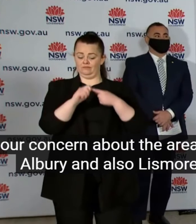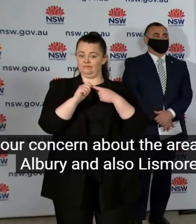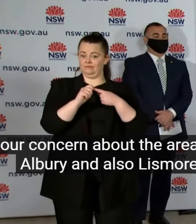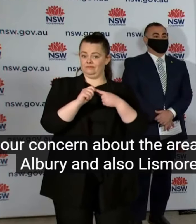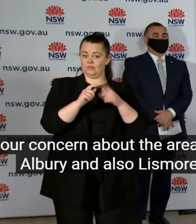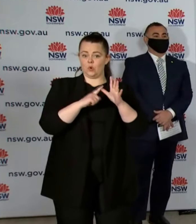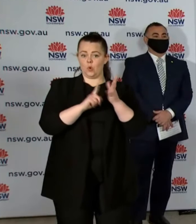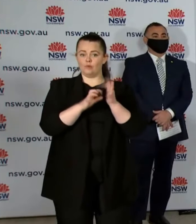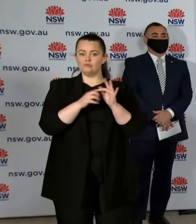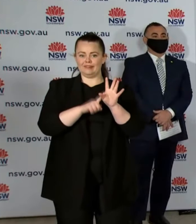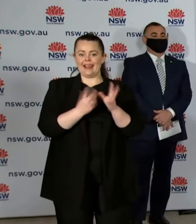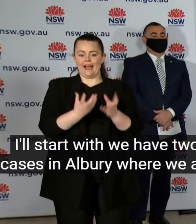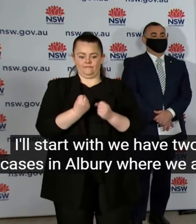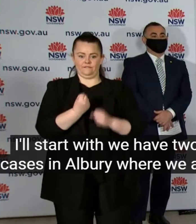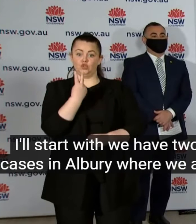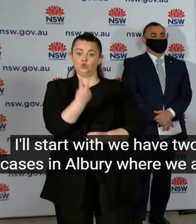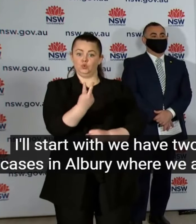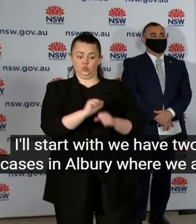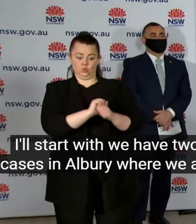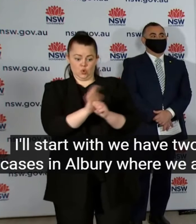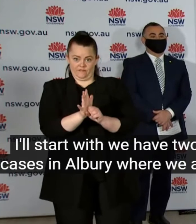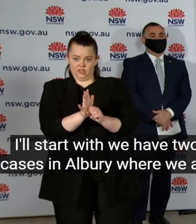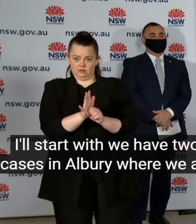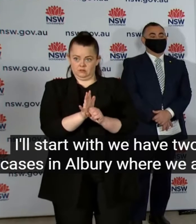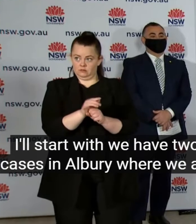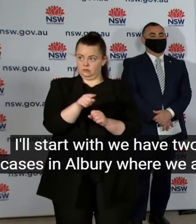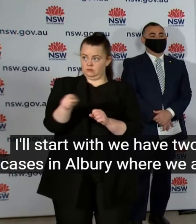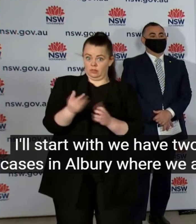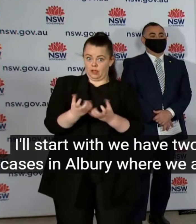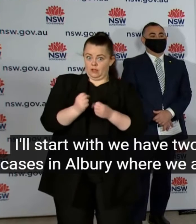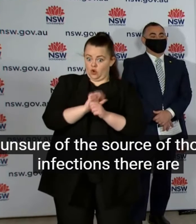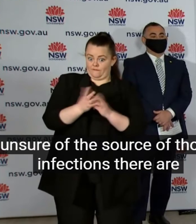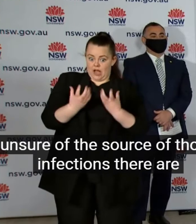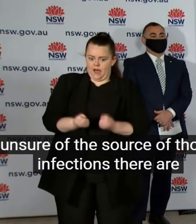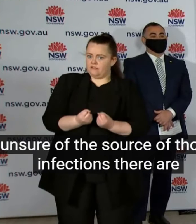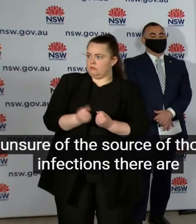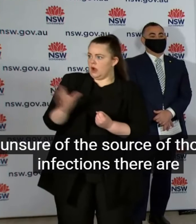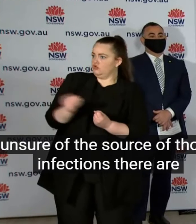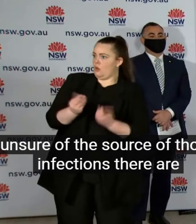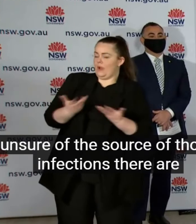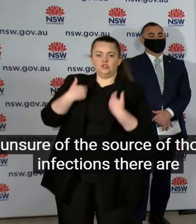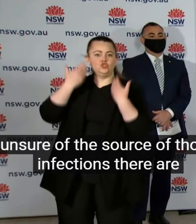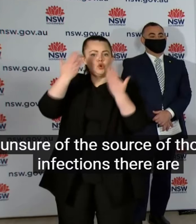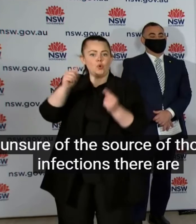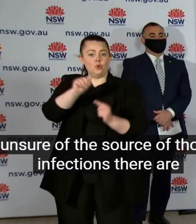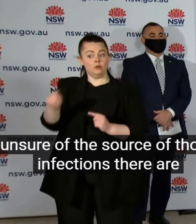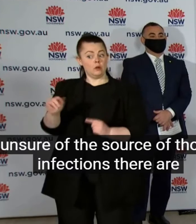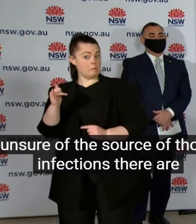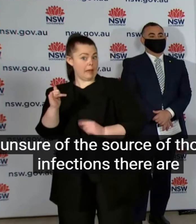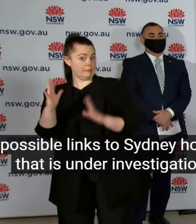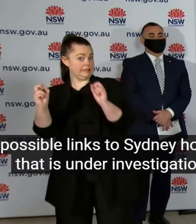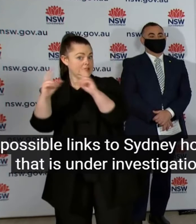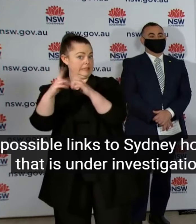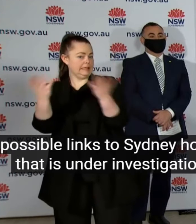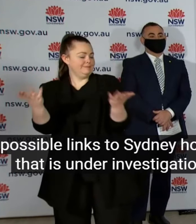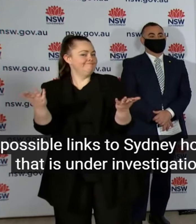in Albury where we are unsure of the source of those infections. There are possible links to Sydney. However, that